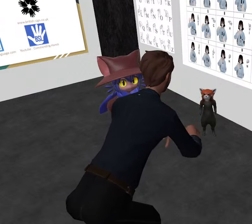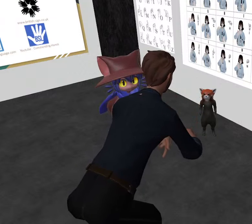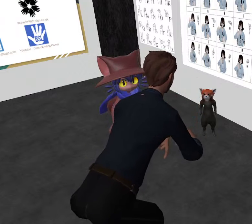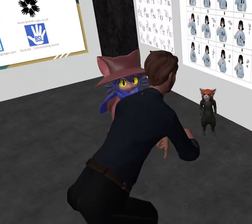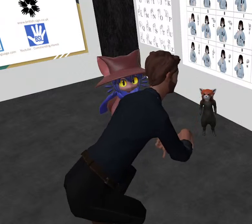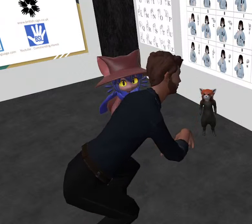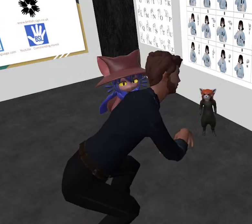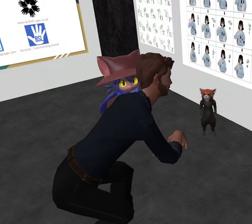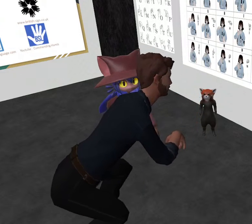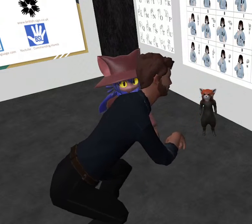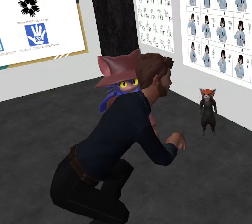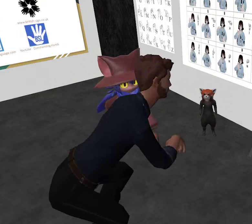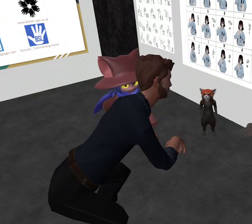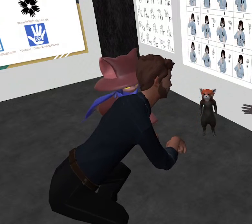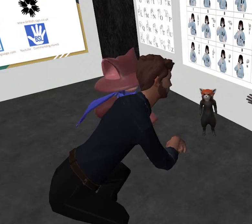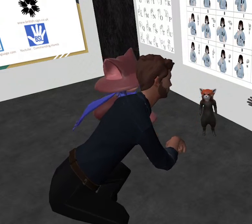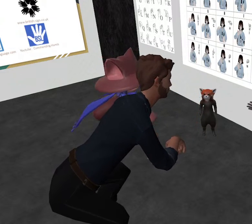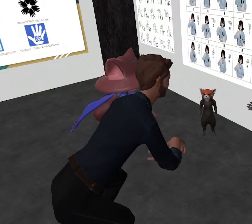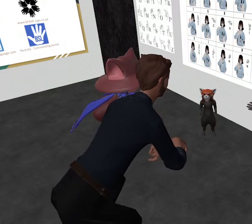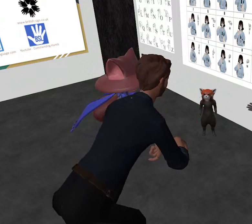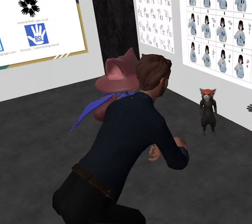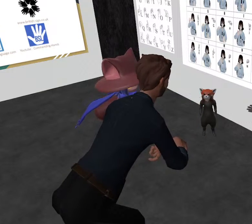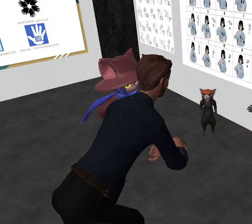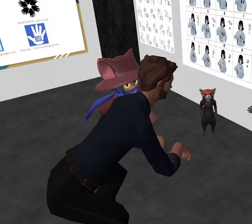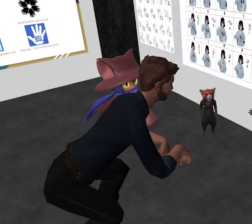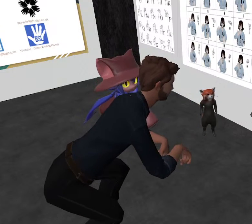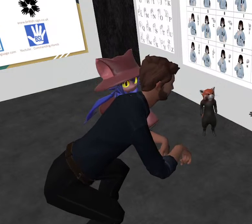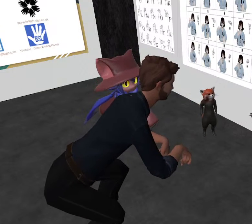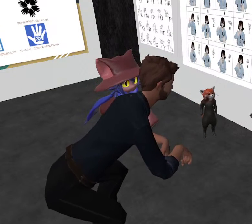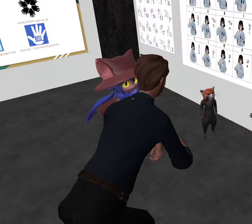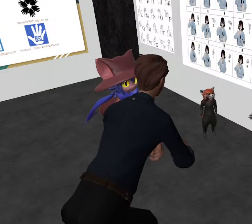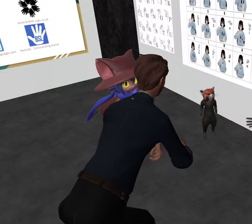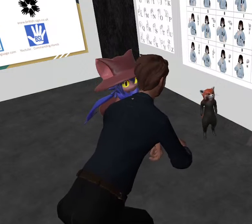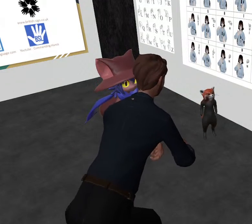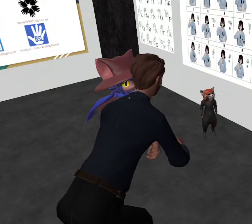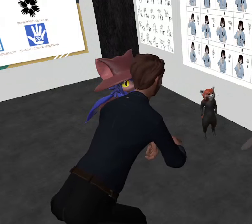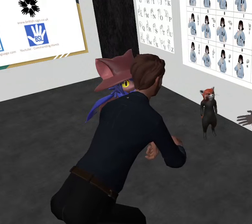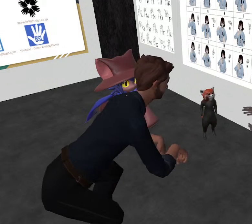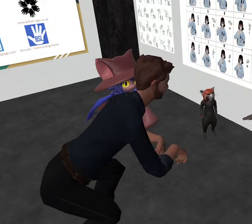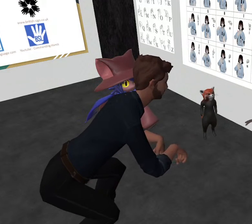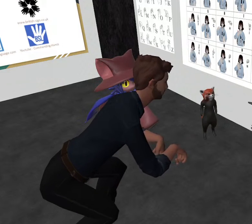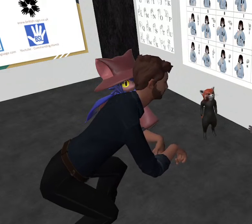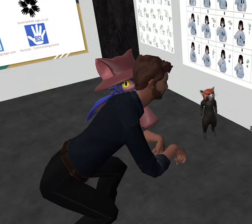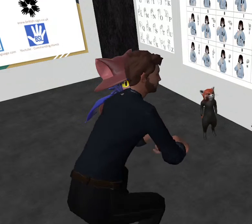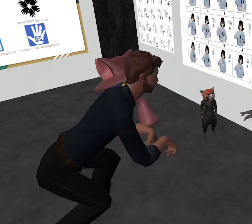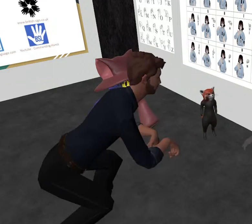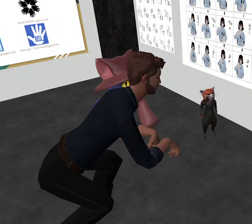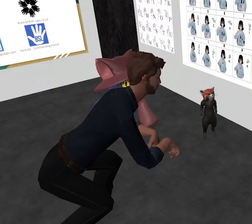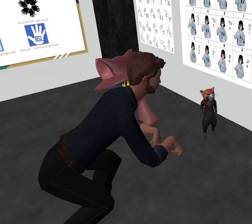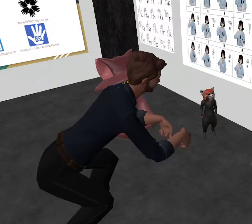headset one day. And maybe by the time that you get into VR, they'll have gloves out and you can actually do the real